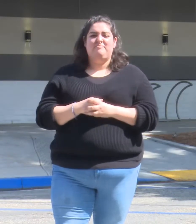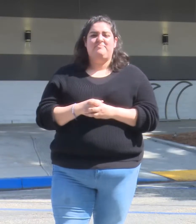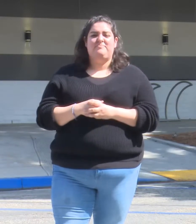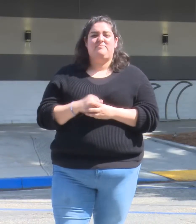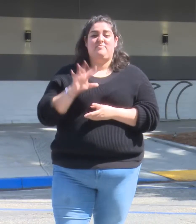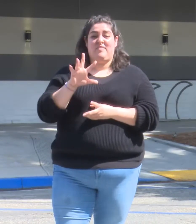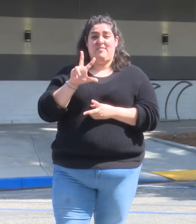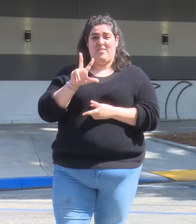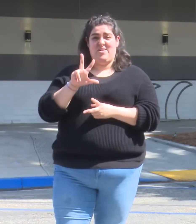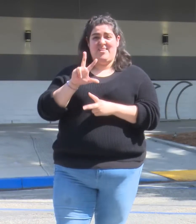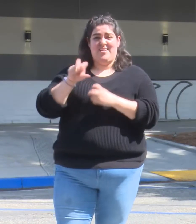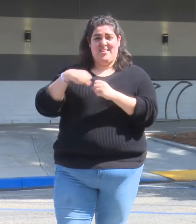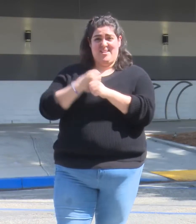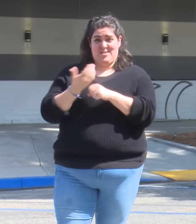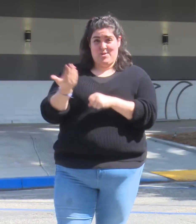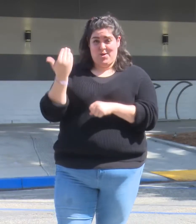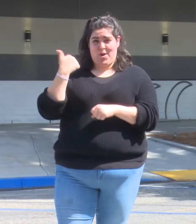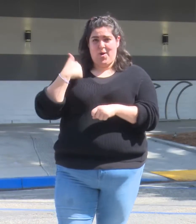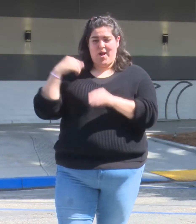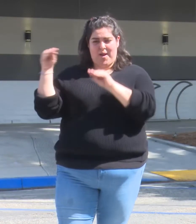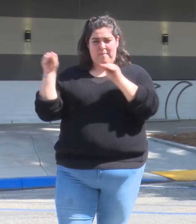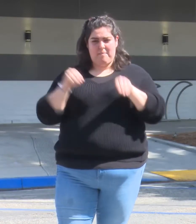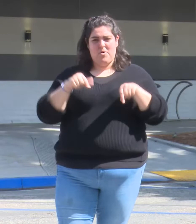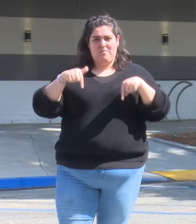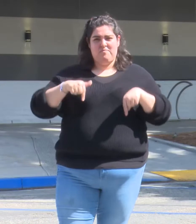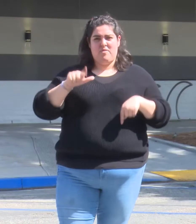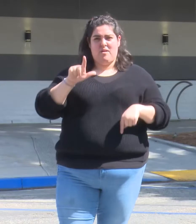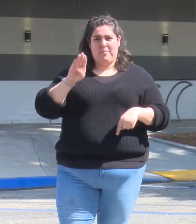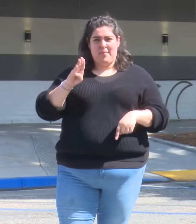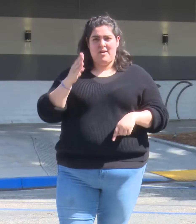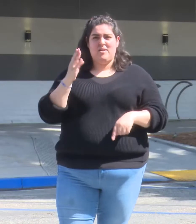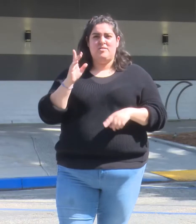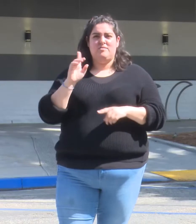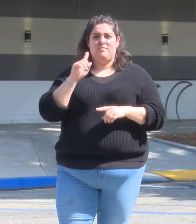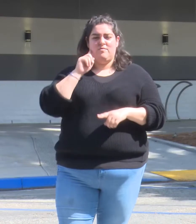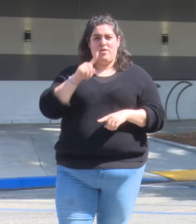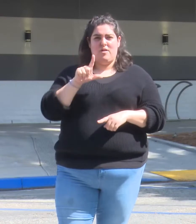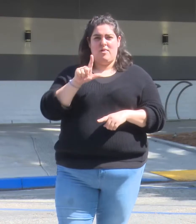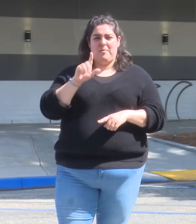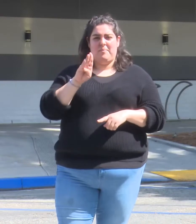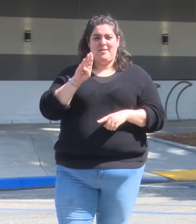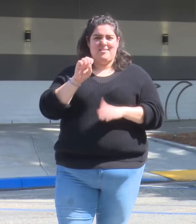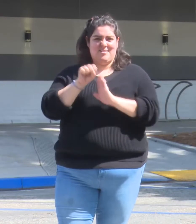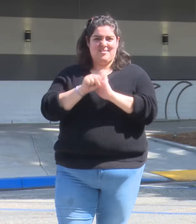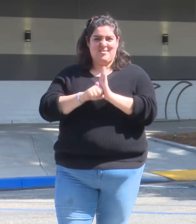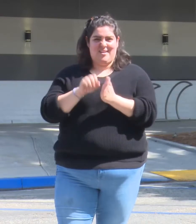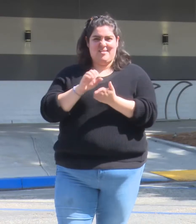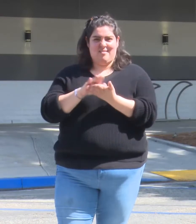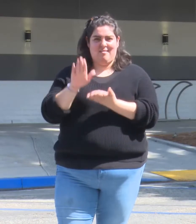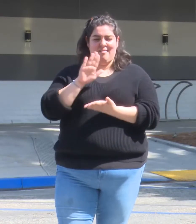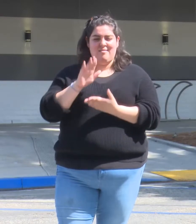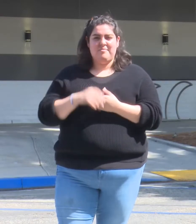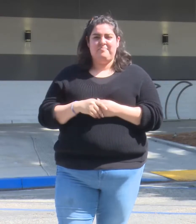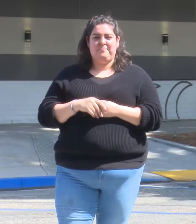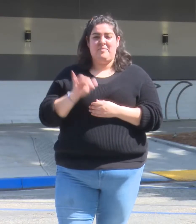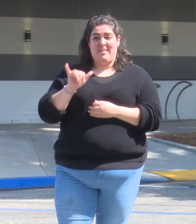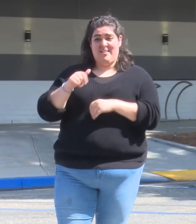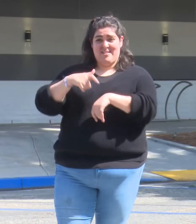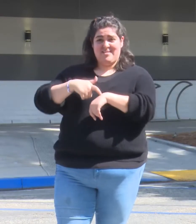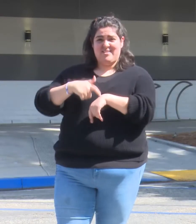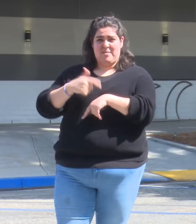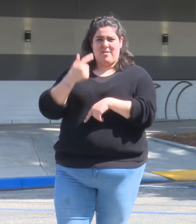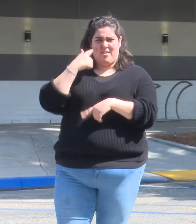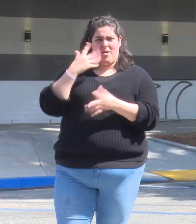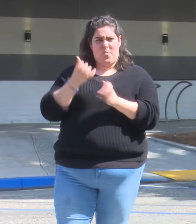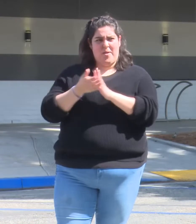53 years ago, I moved to Long Beach to attend Long Beach State. At the time, I thought I wanted to be a coach.